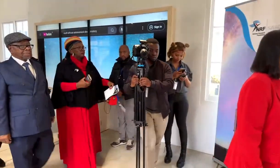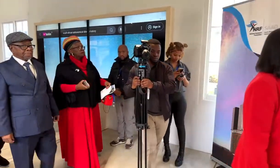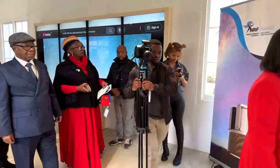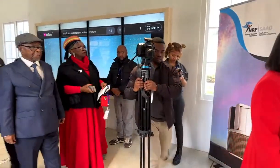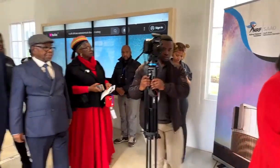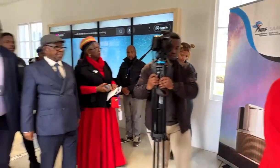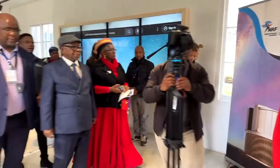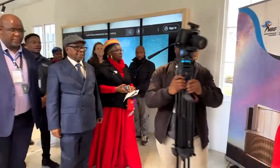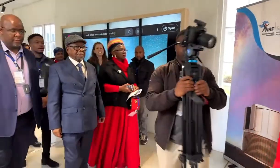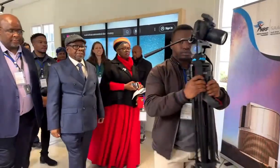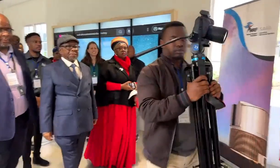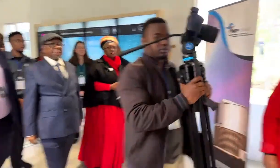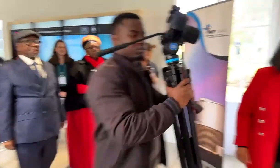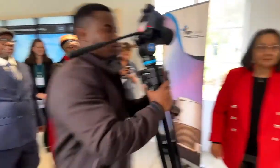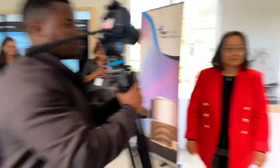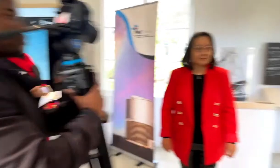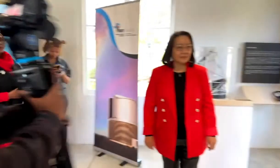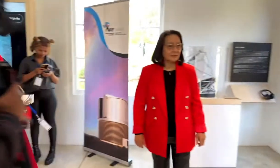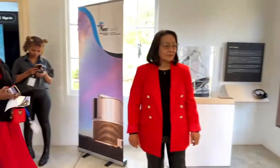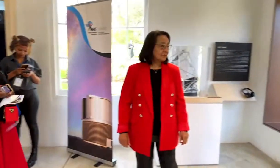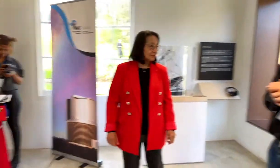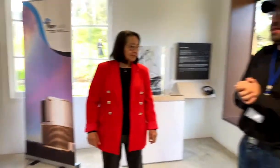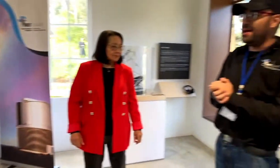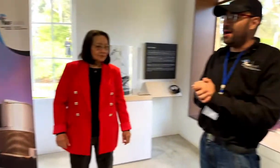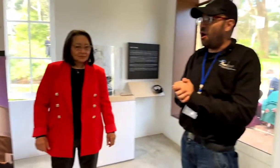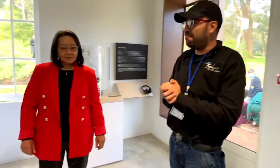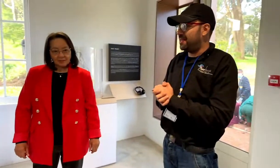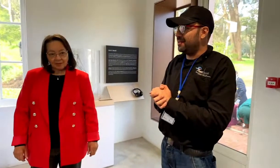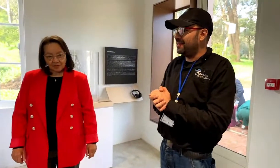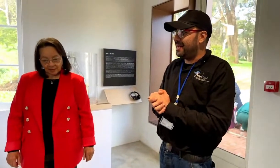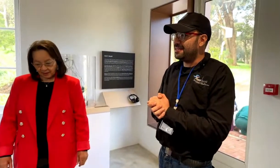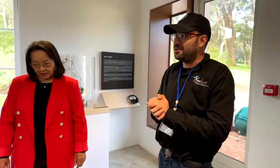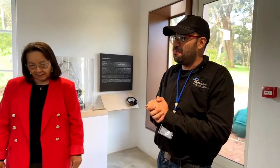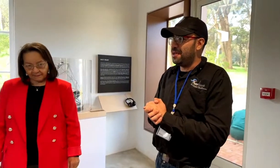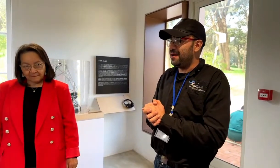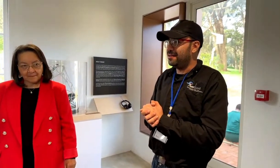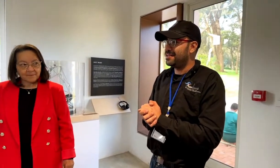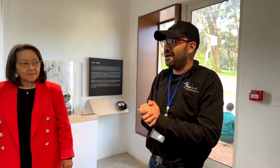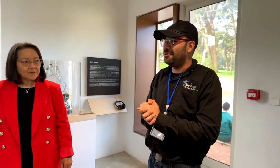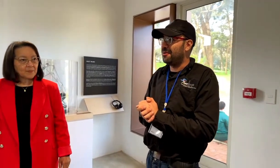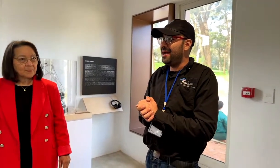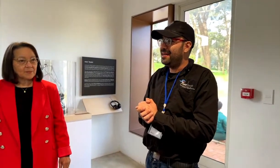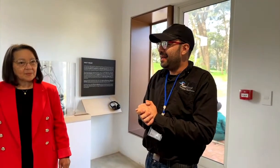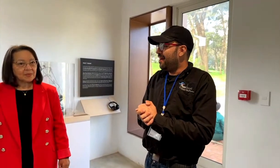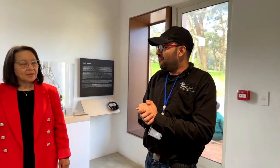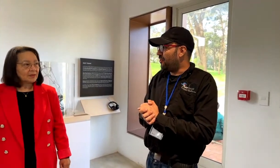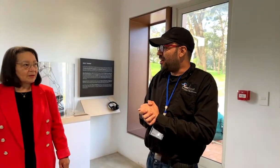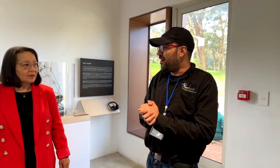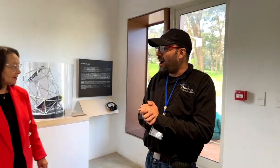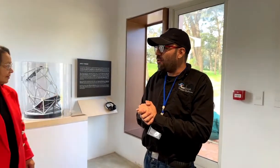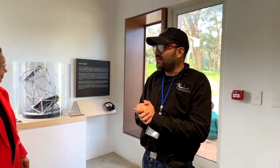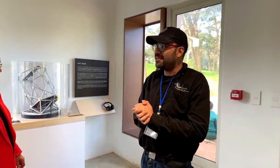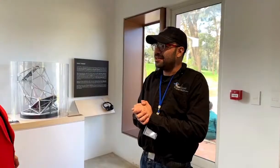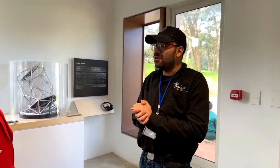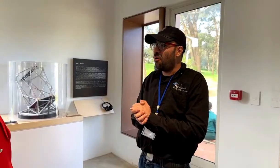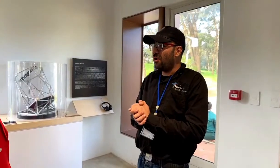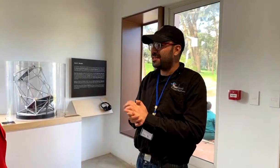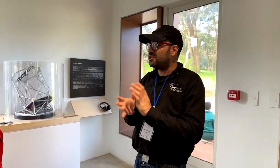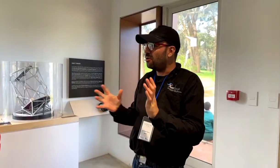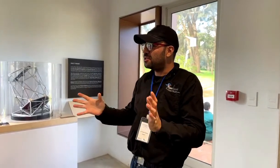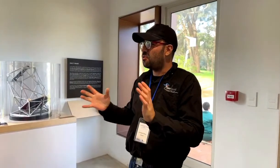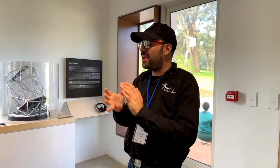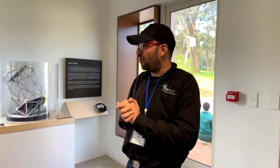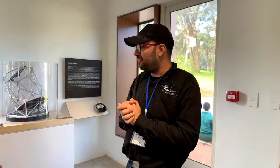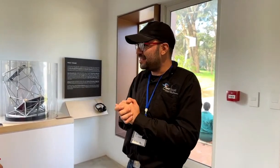Now, SALT is our premier optical telescope here in the south, right? For now, I will still